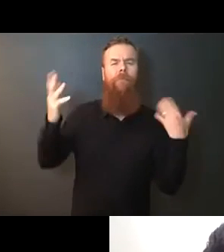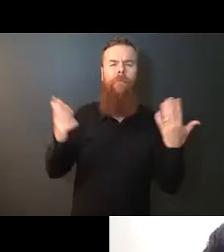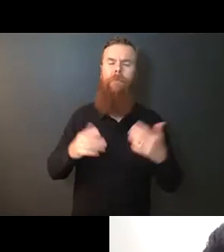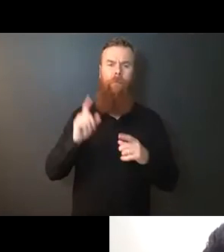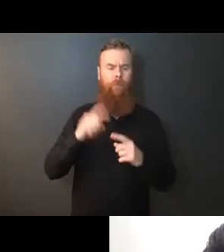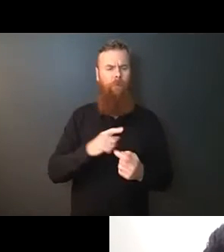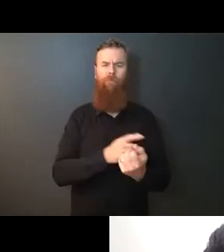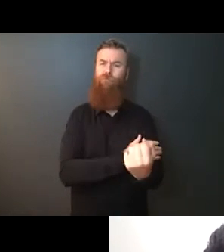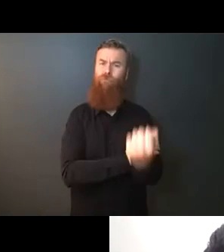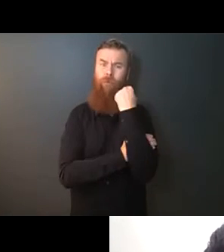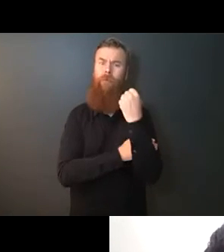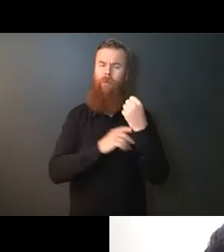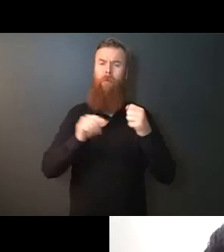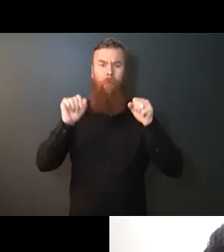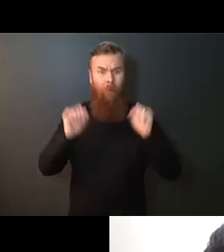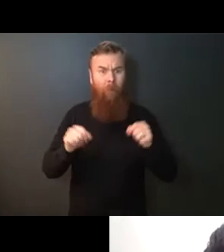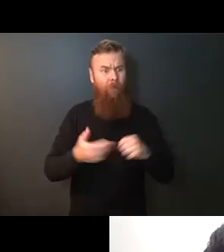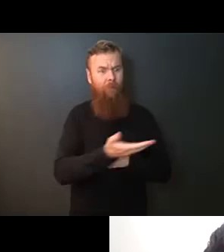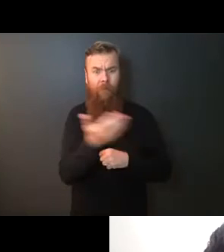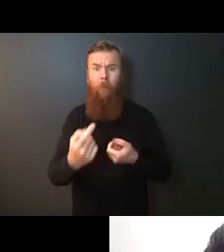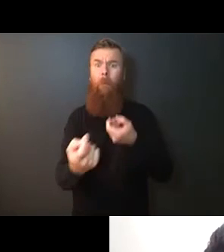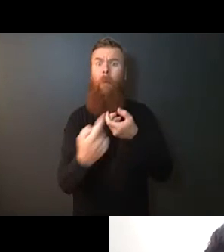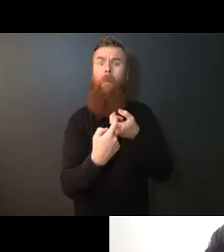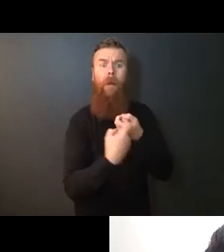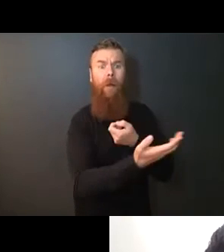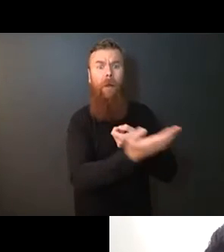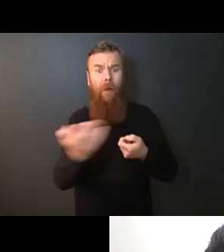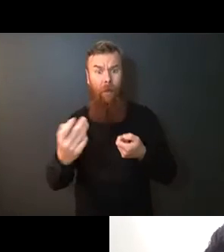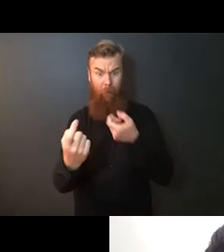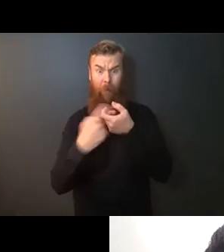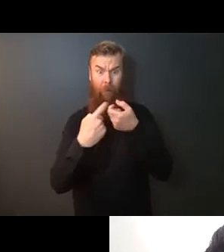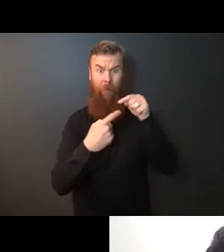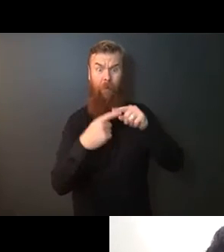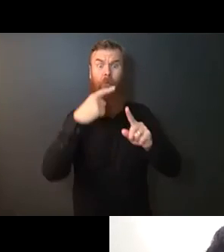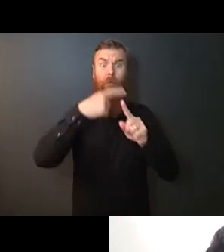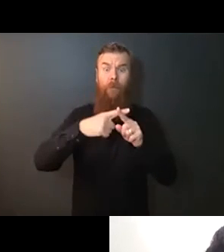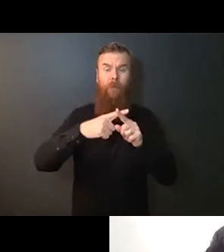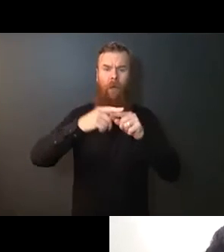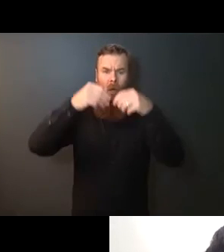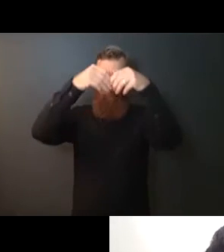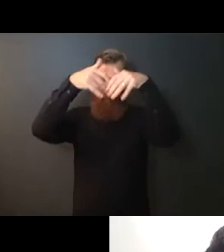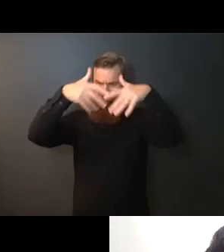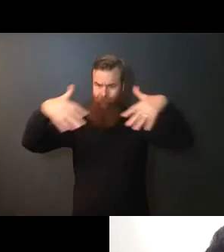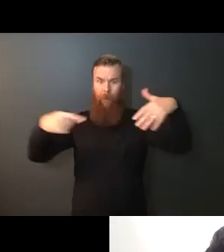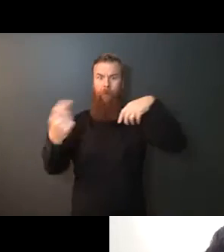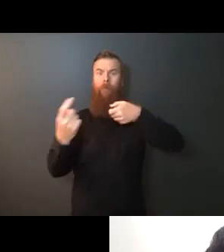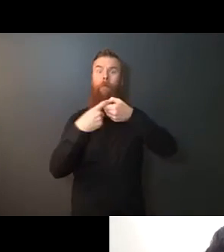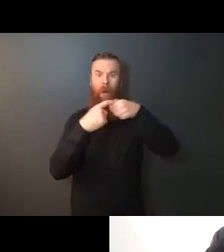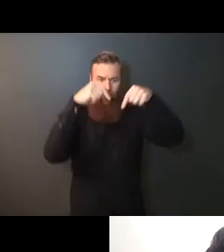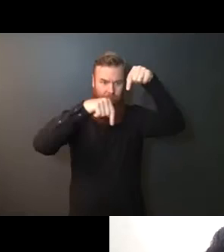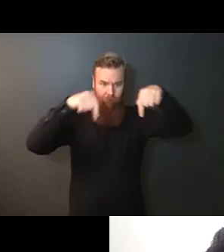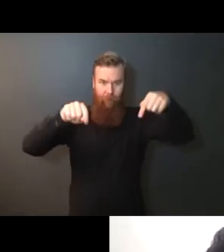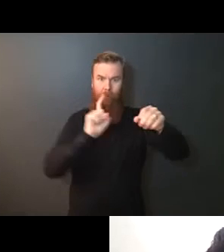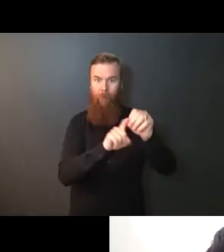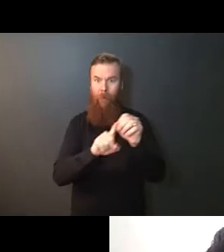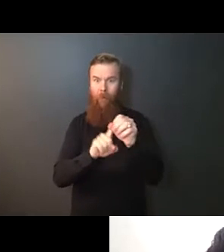our members and member of our members. The unique characteristic of IDA, being a global OPD